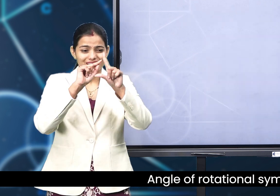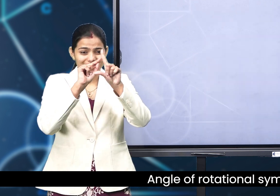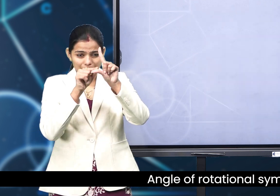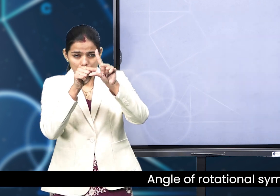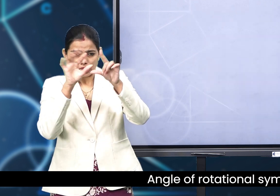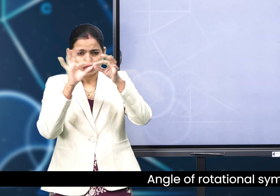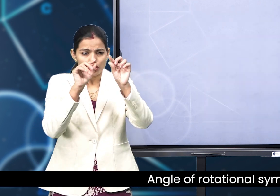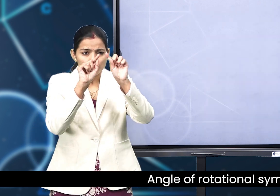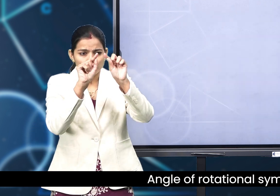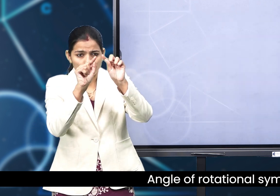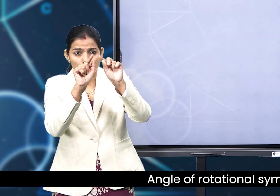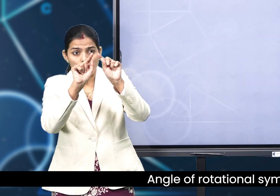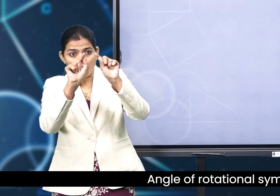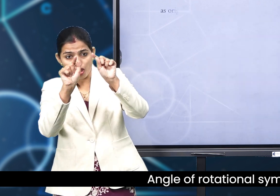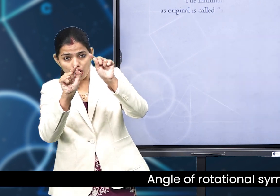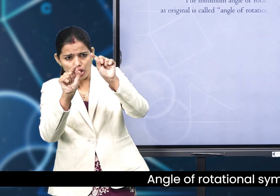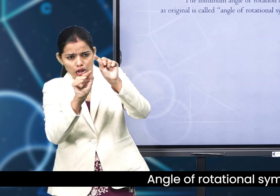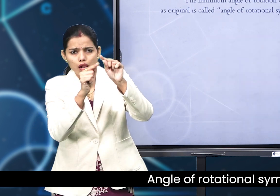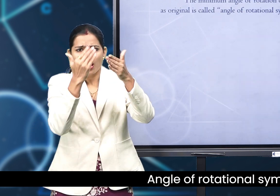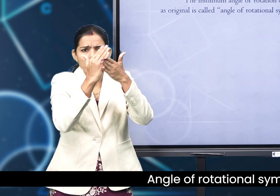Angle of rotational symmetry.